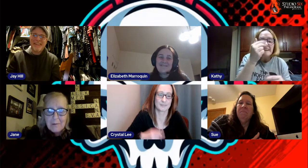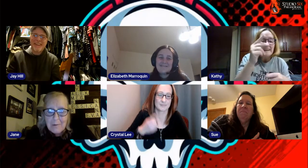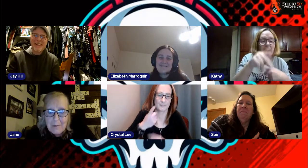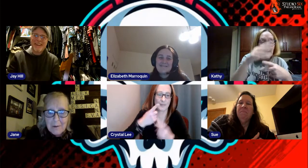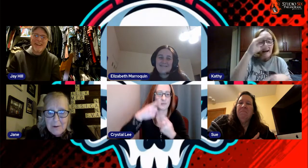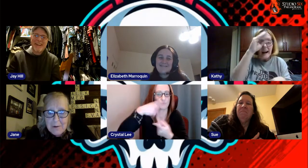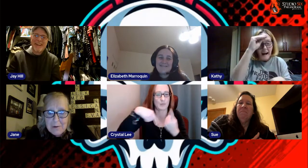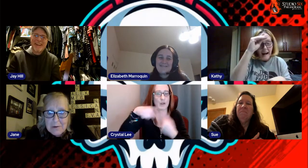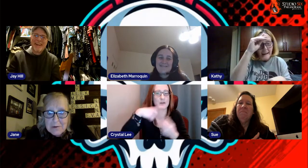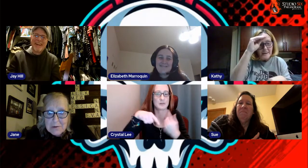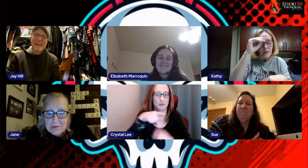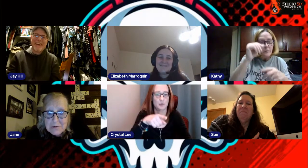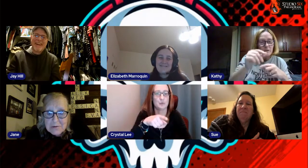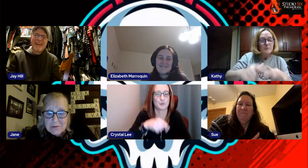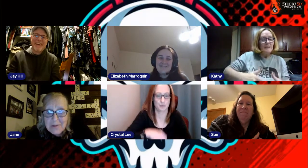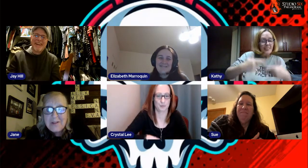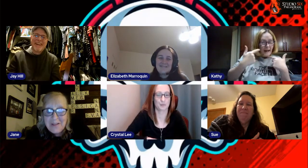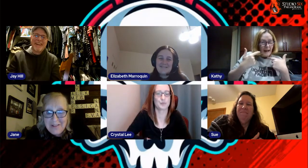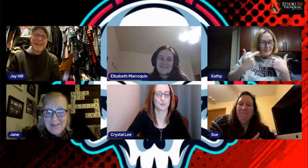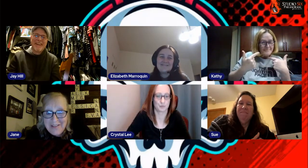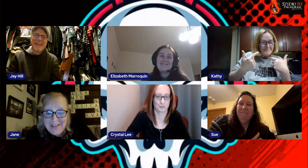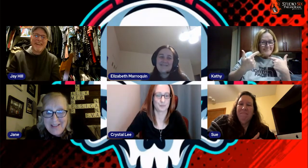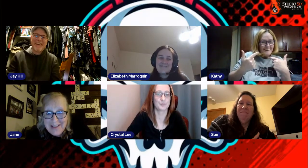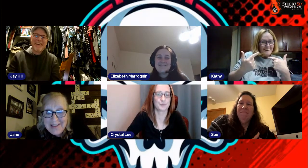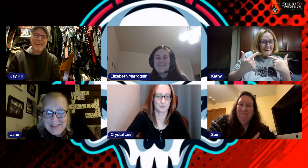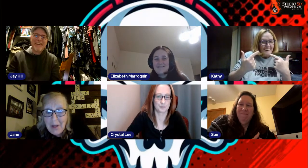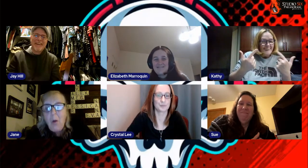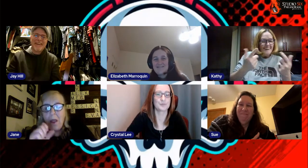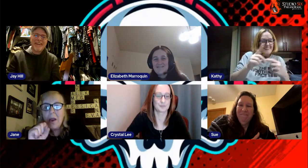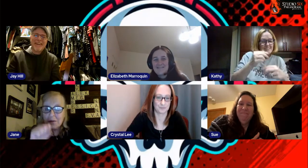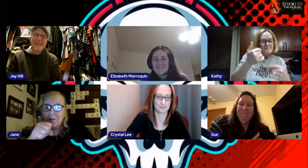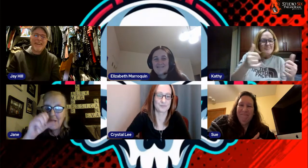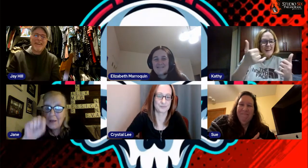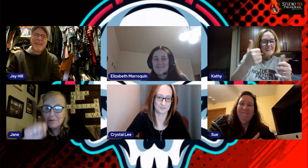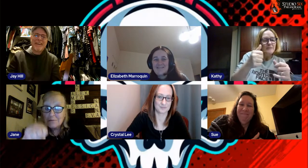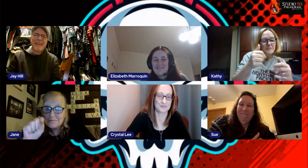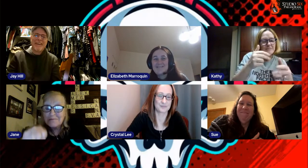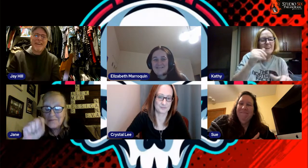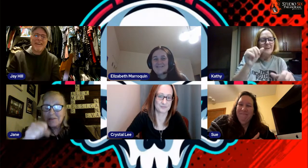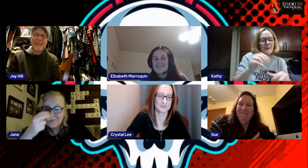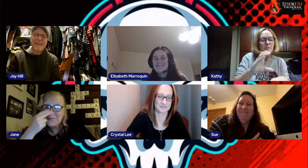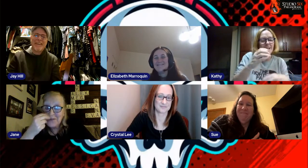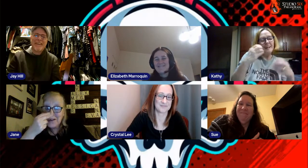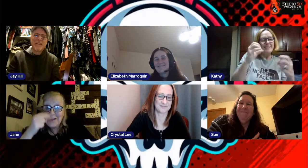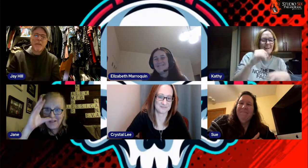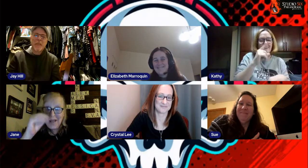have been a funny guy when he was alive. That's been hanging,